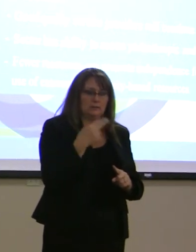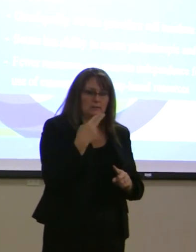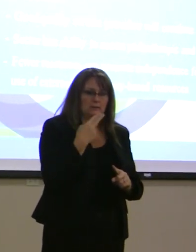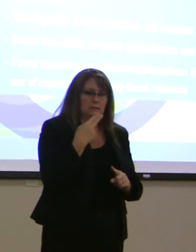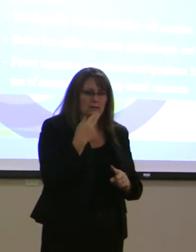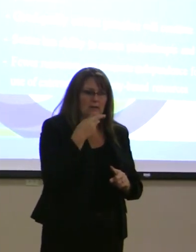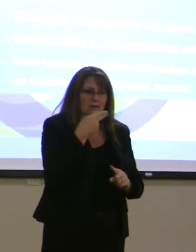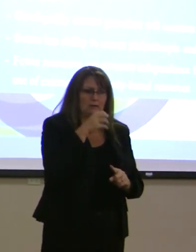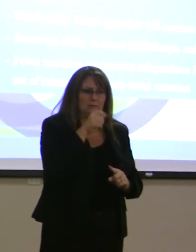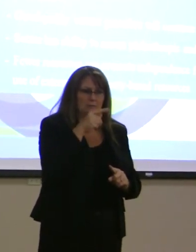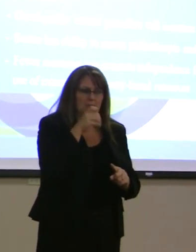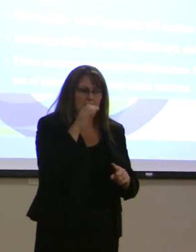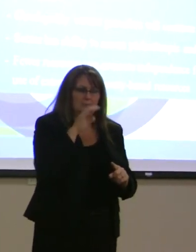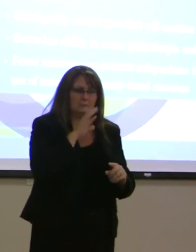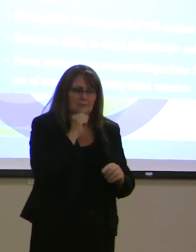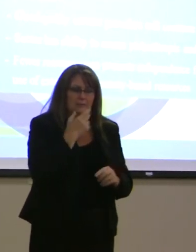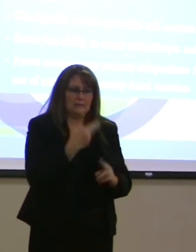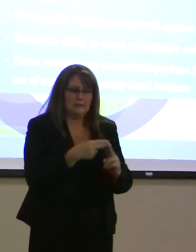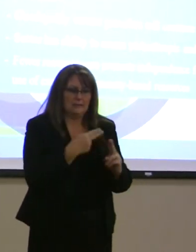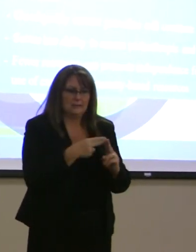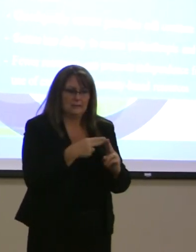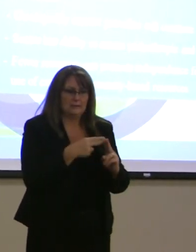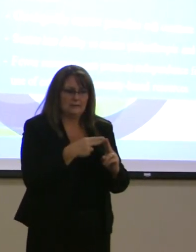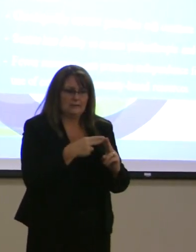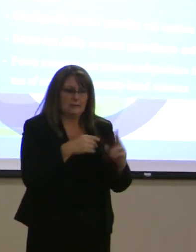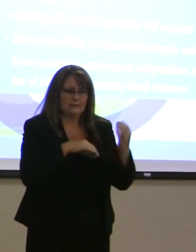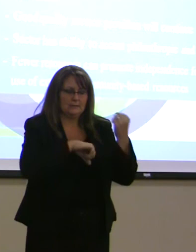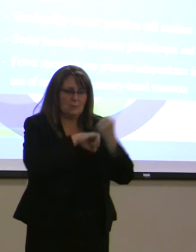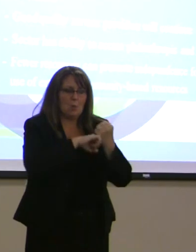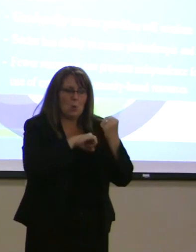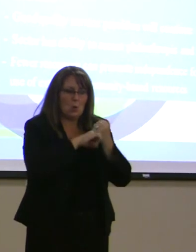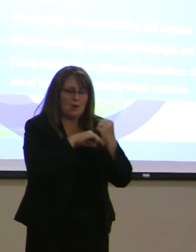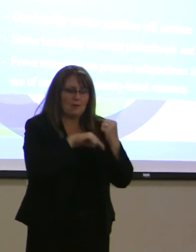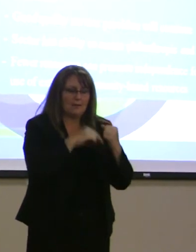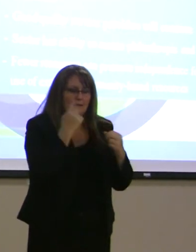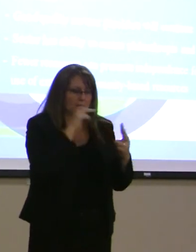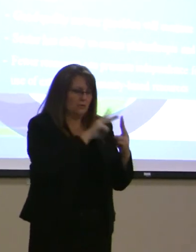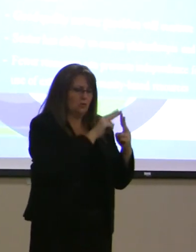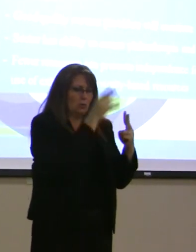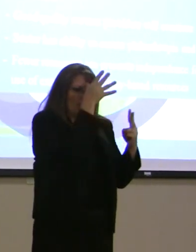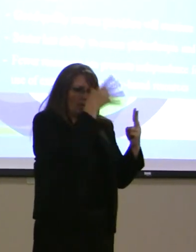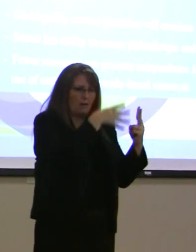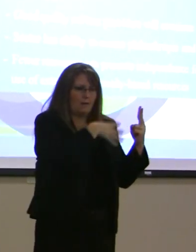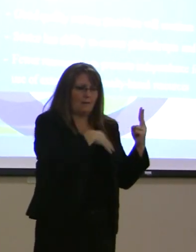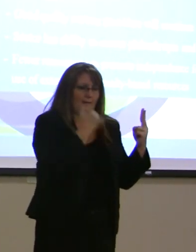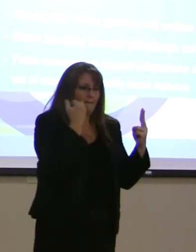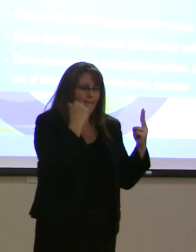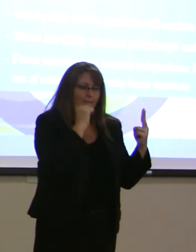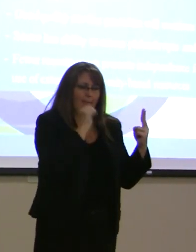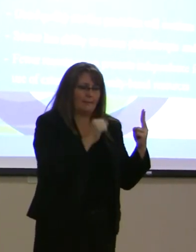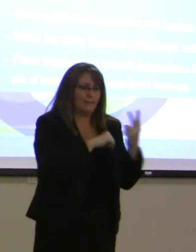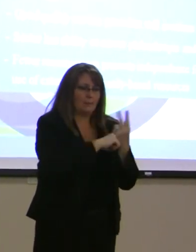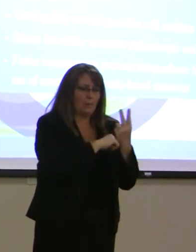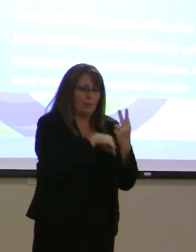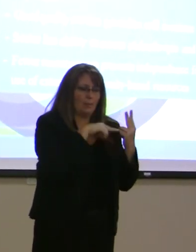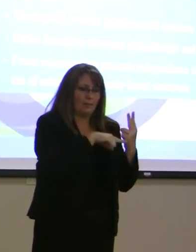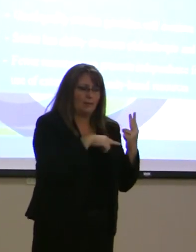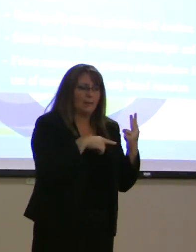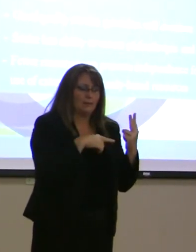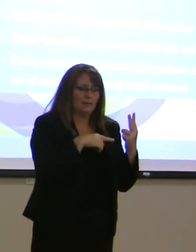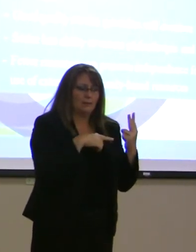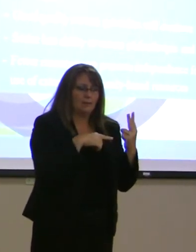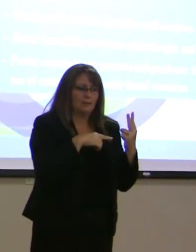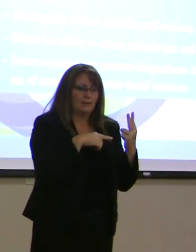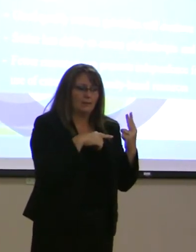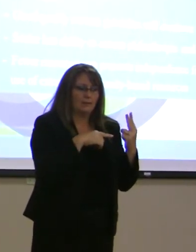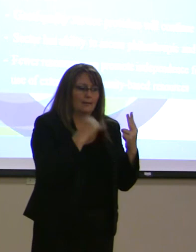quite significantly supportive of this. If we didn't have those two gentlemen behind the strategy, and if a